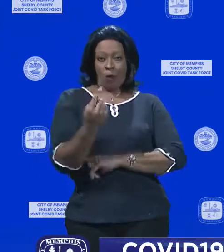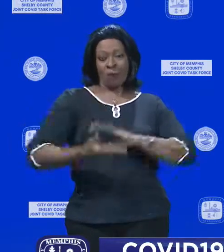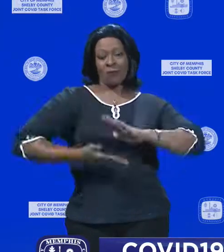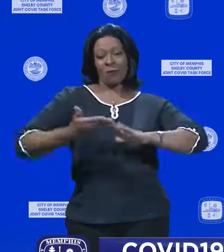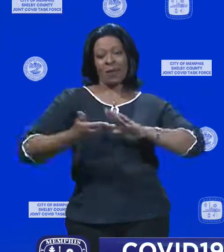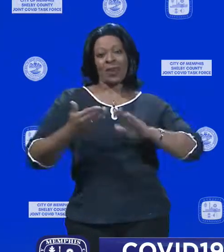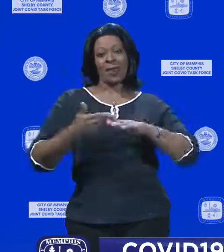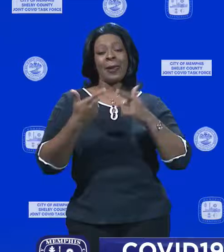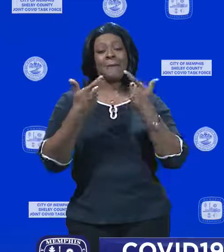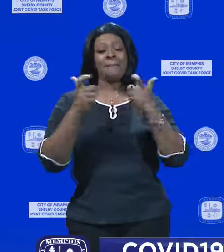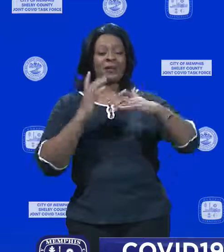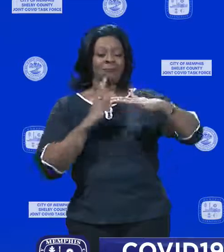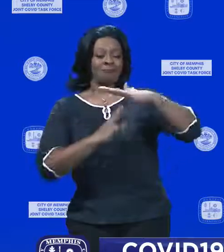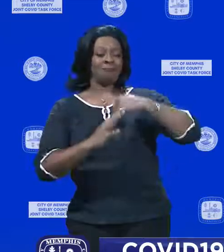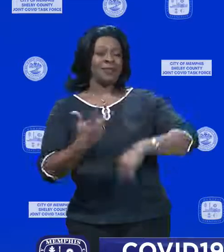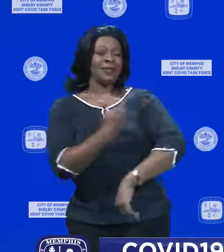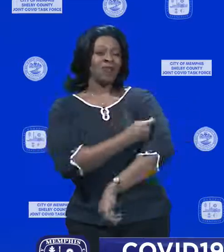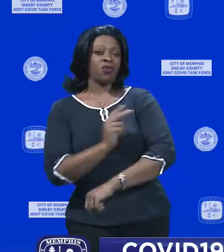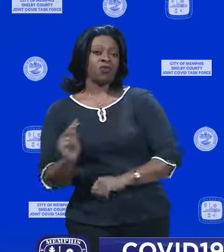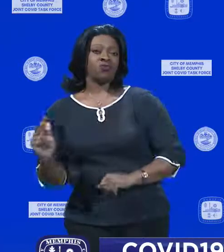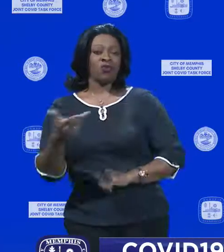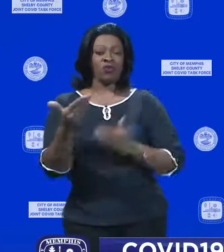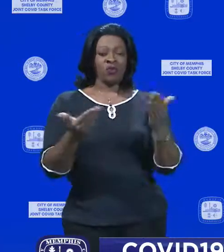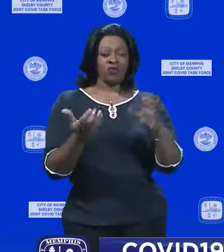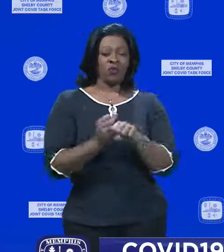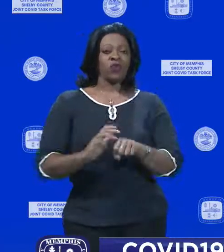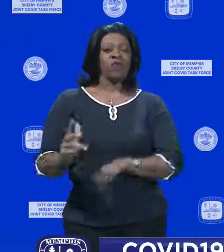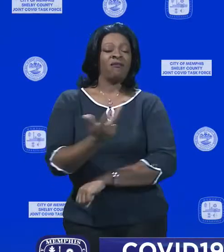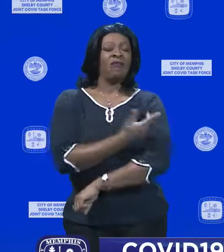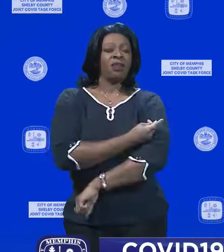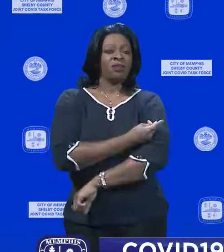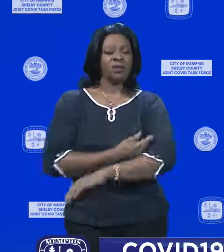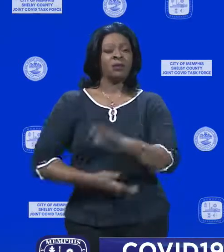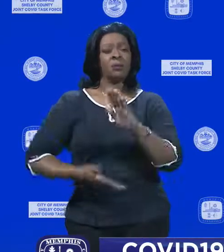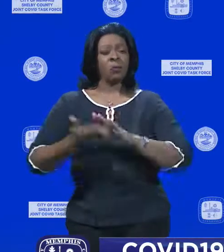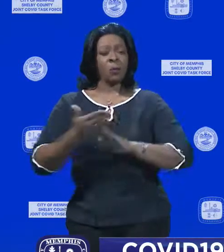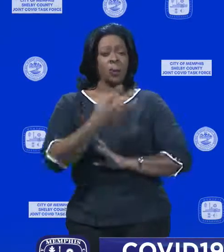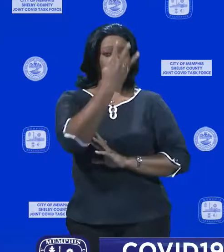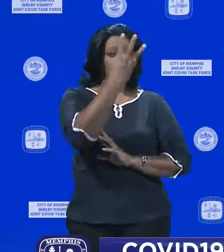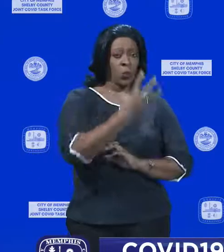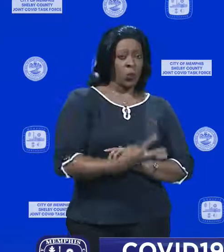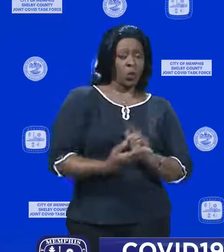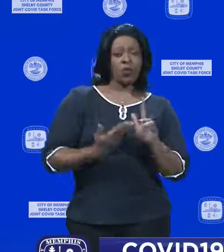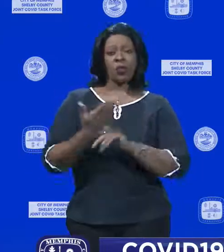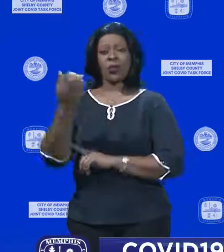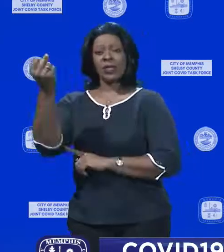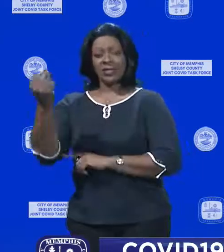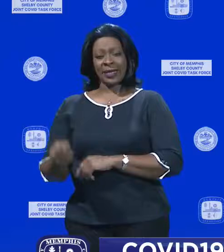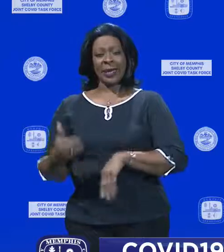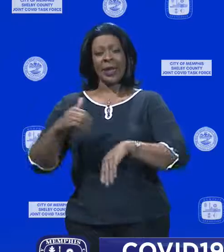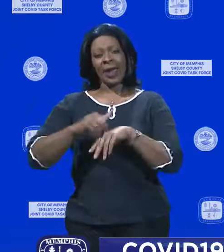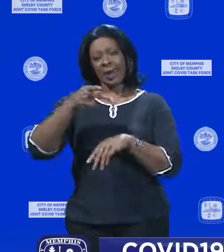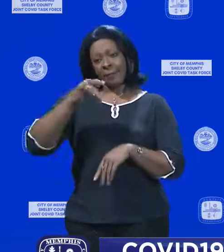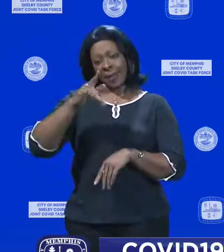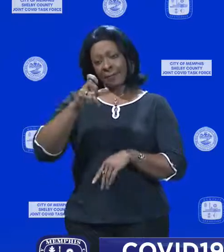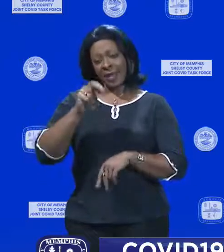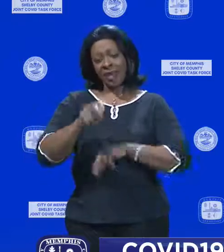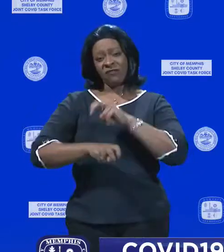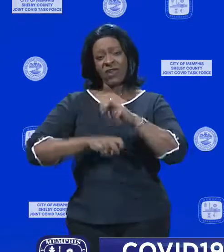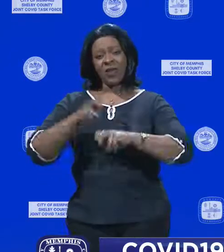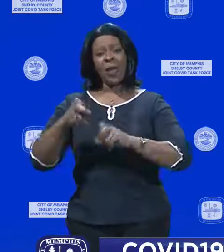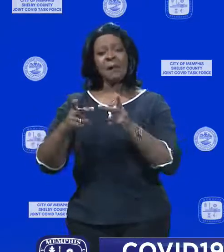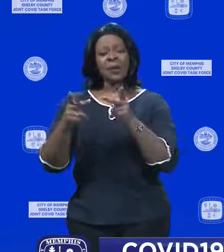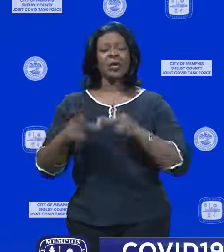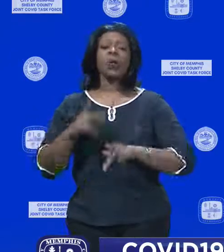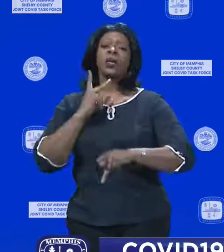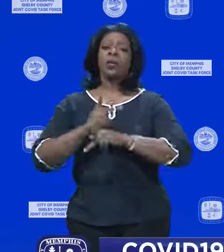mass vaccination site with drive-through service. They will operate from Wednesday to Saturday at the Pipkin Building, and we will keep that